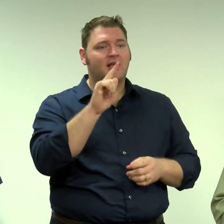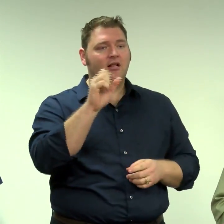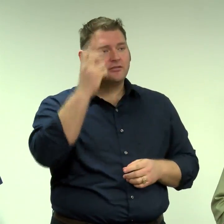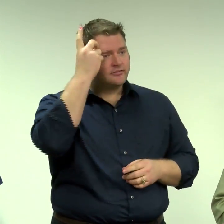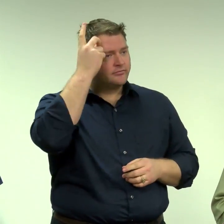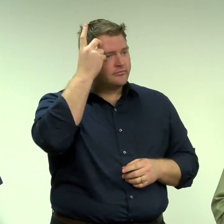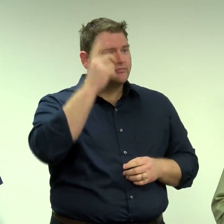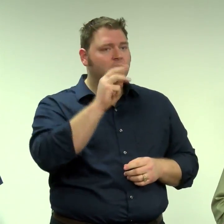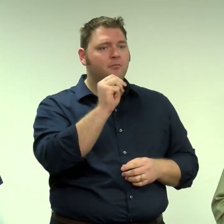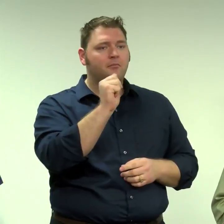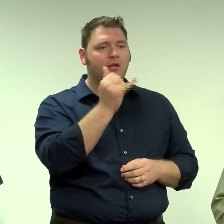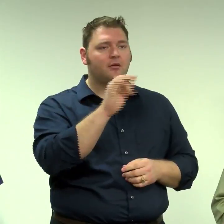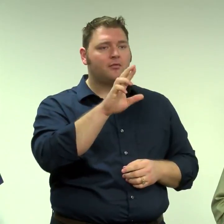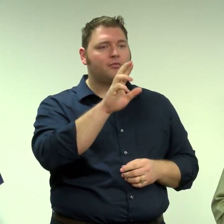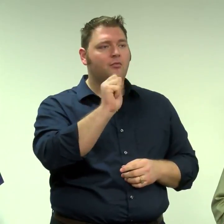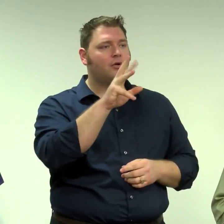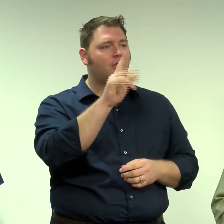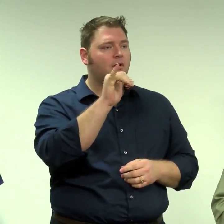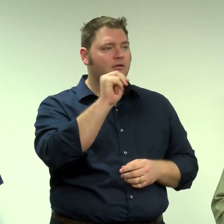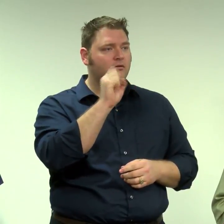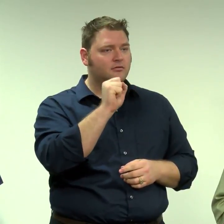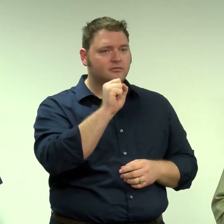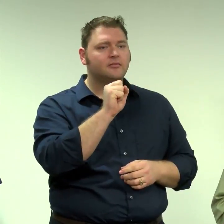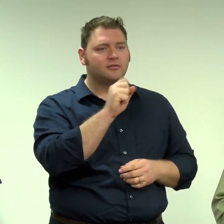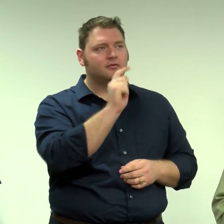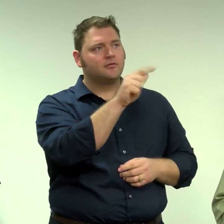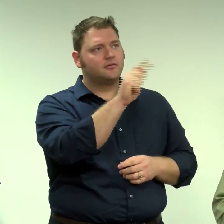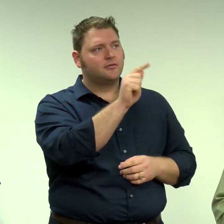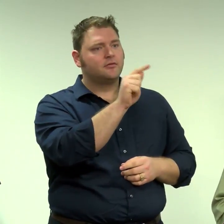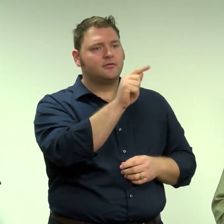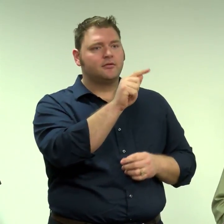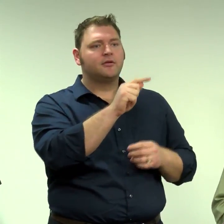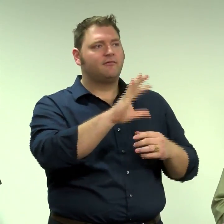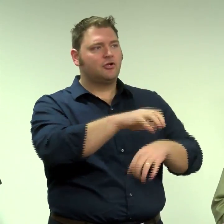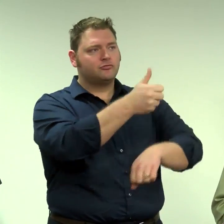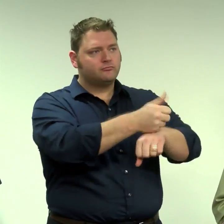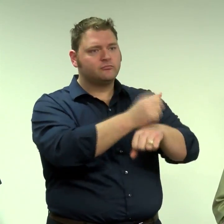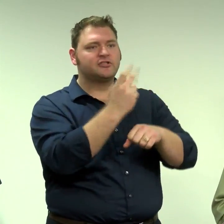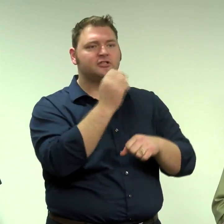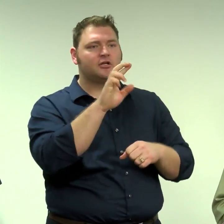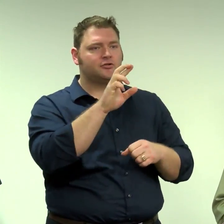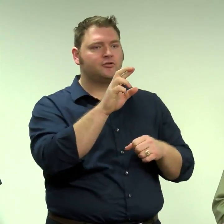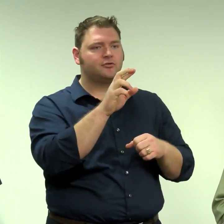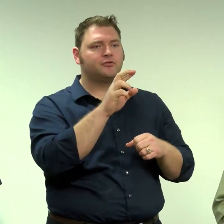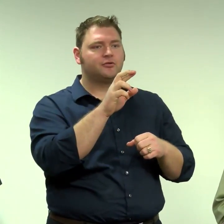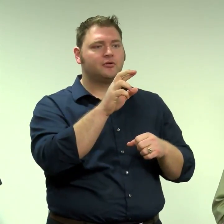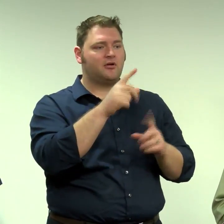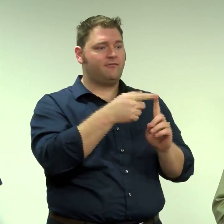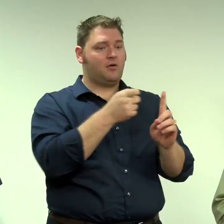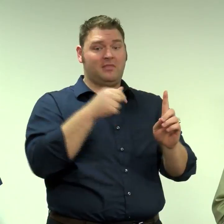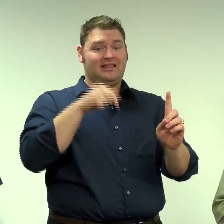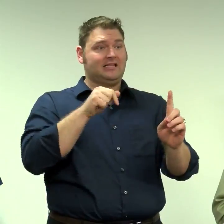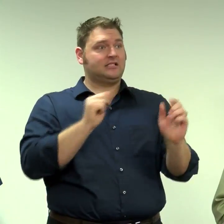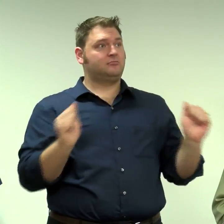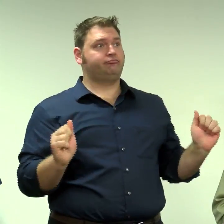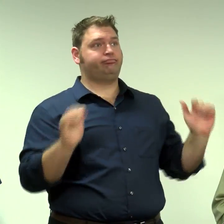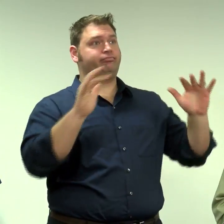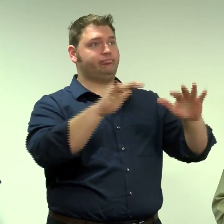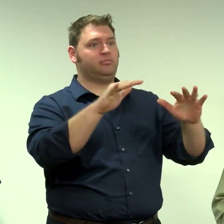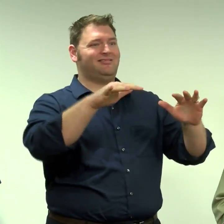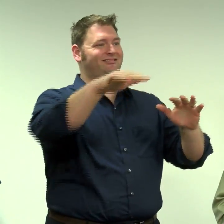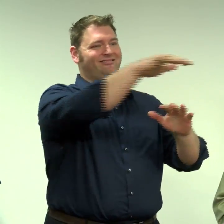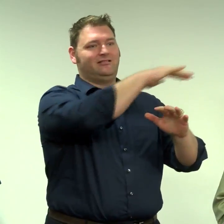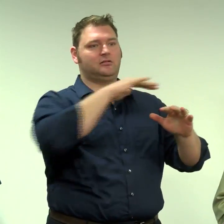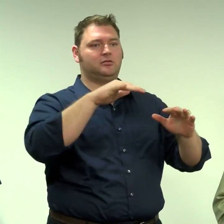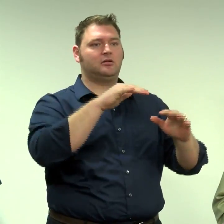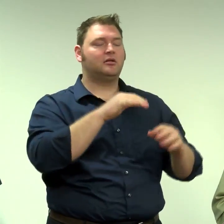course, they have set up to house up to about 8,000 individuals who are coming from the surrounding areas, the surrounding counties